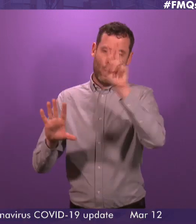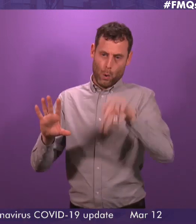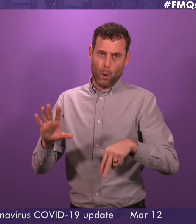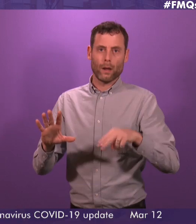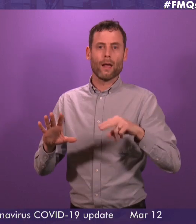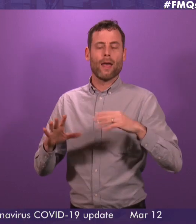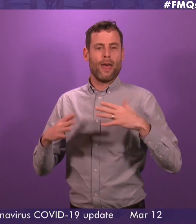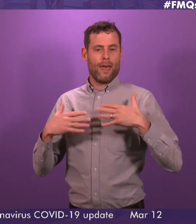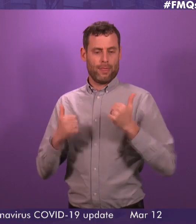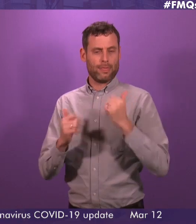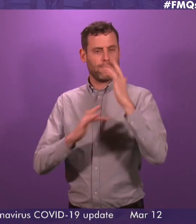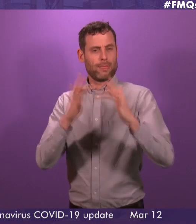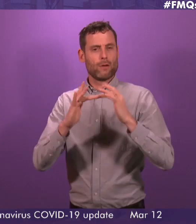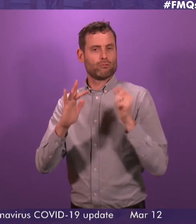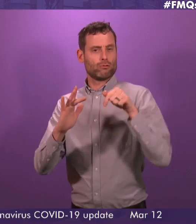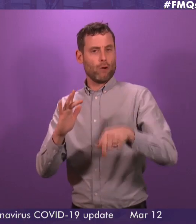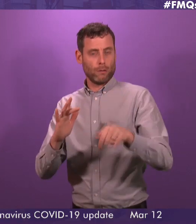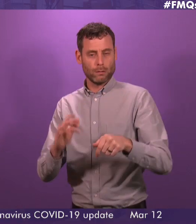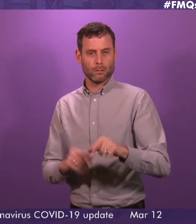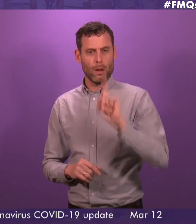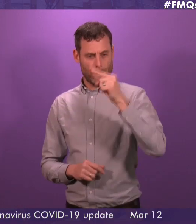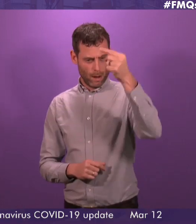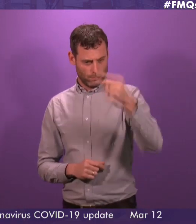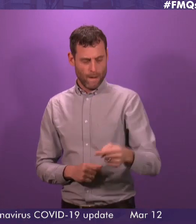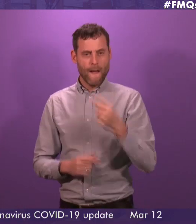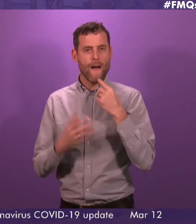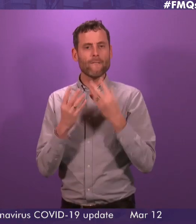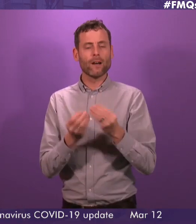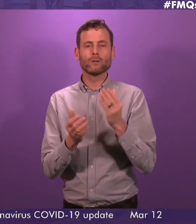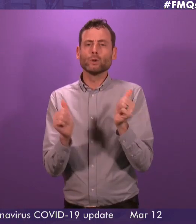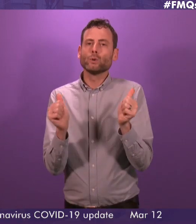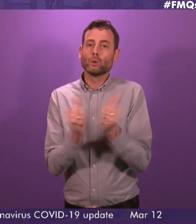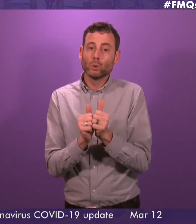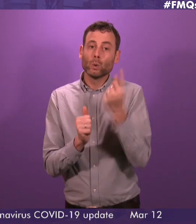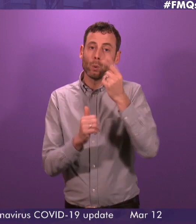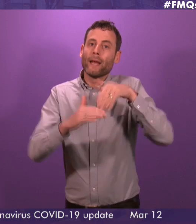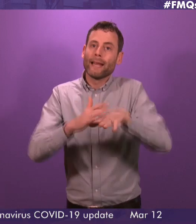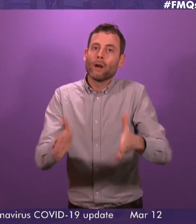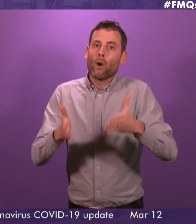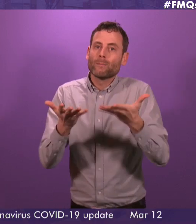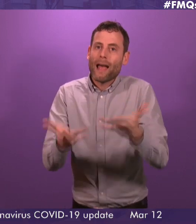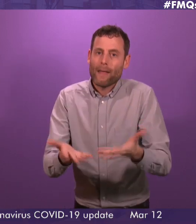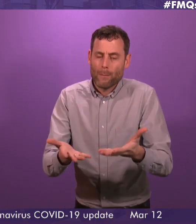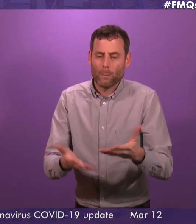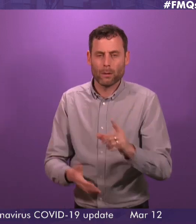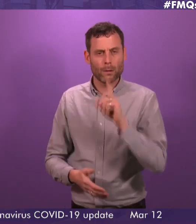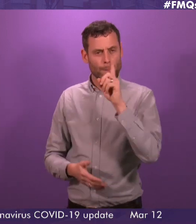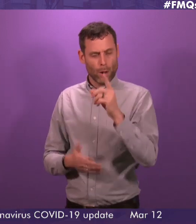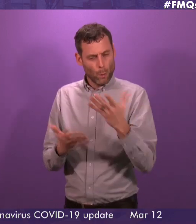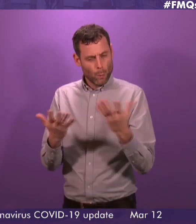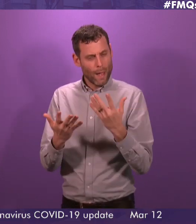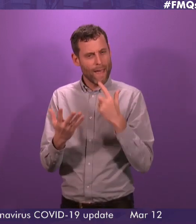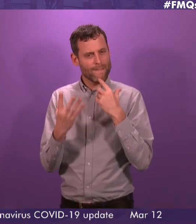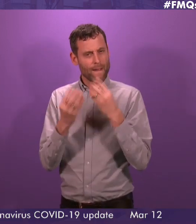advice appeared to be for those who were already admitted to hospital. There's a general point about source of advice here,